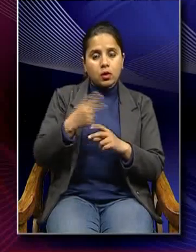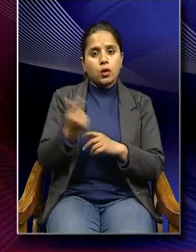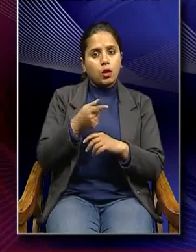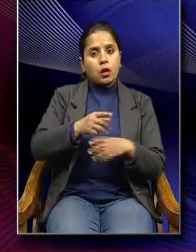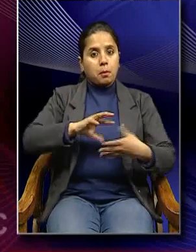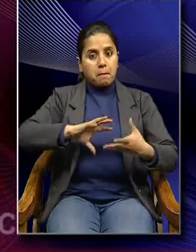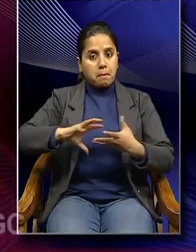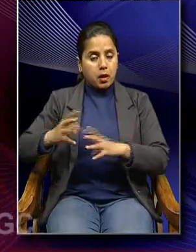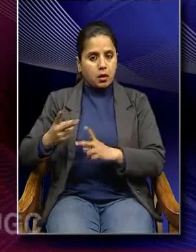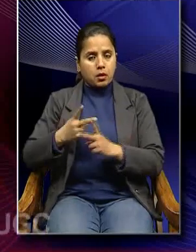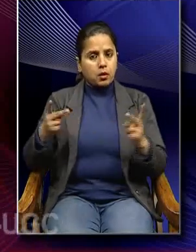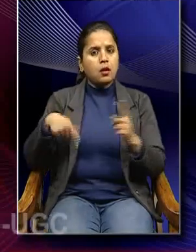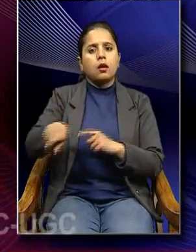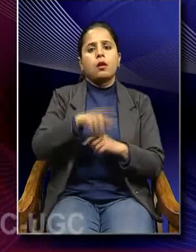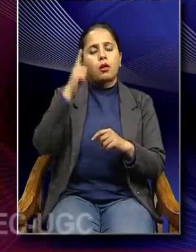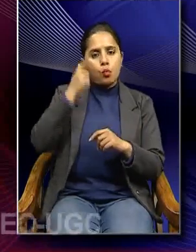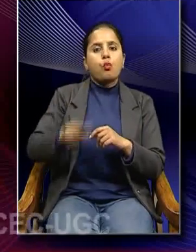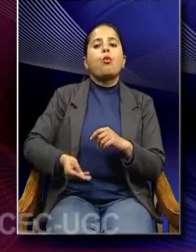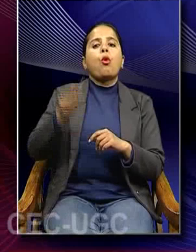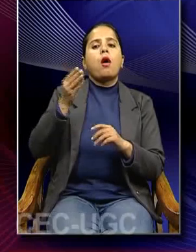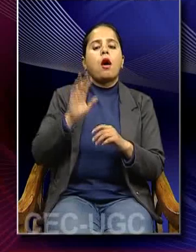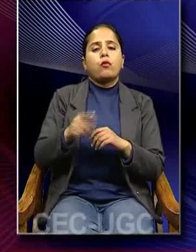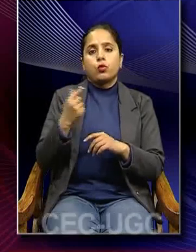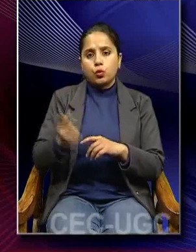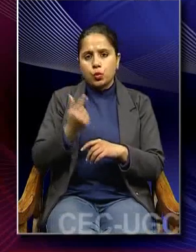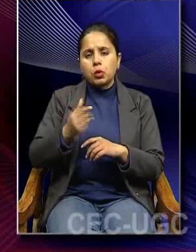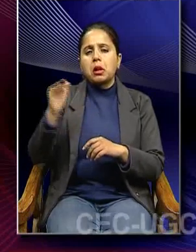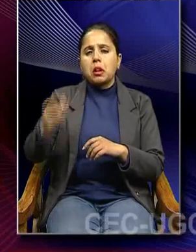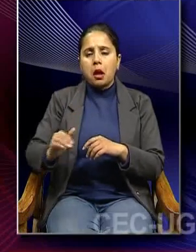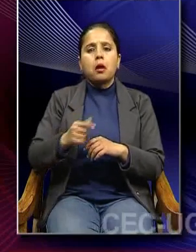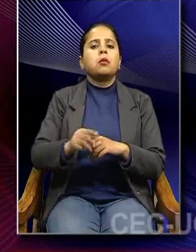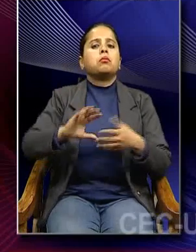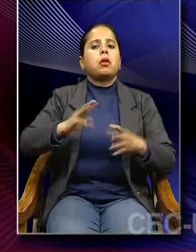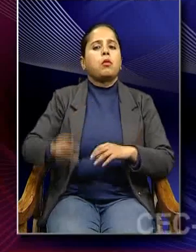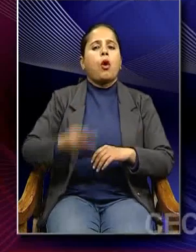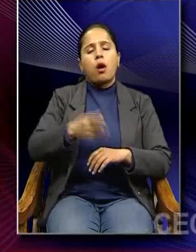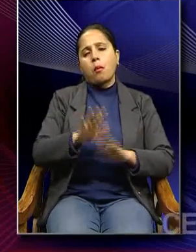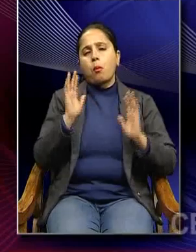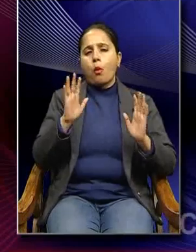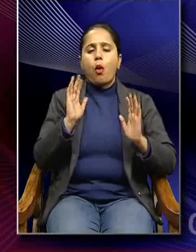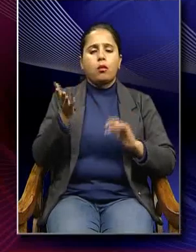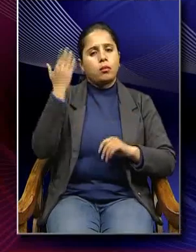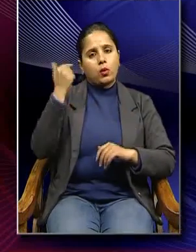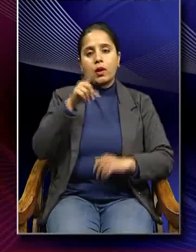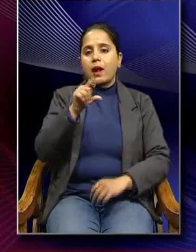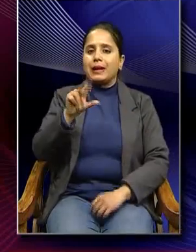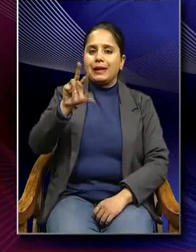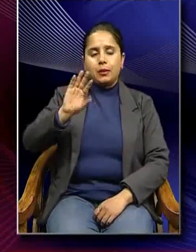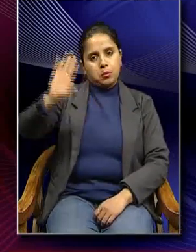production of oil is more as compared to the use, and therefore oil is in plenty in